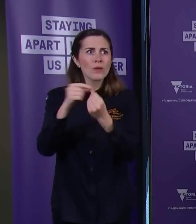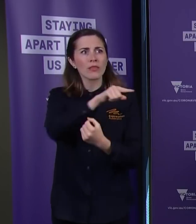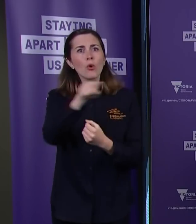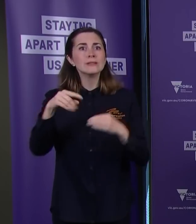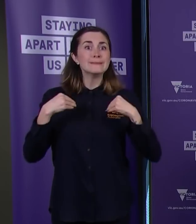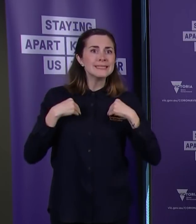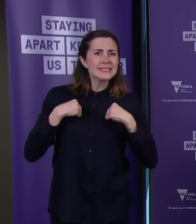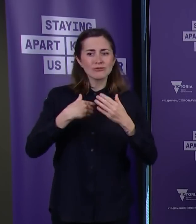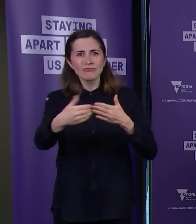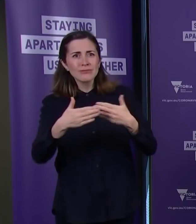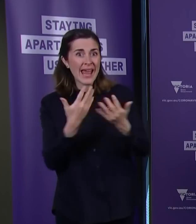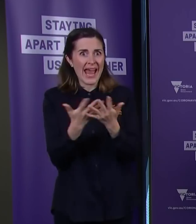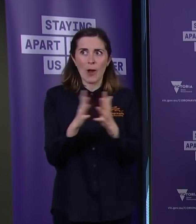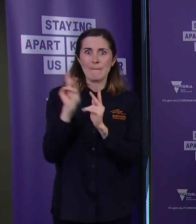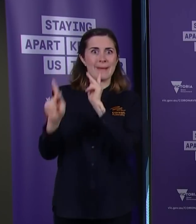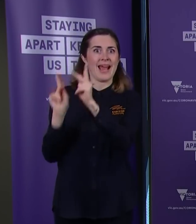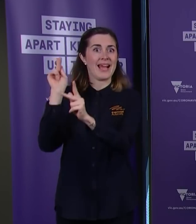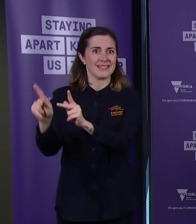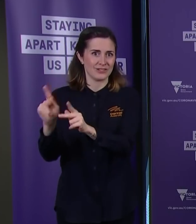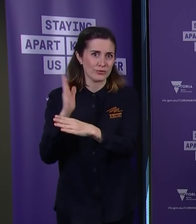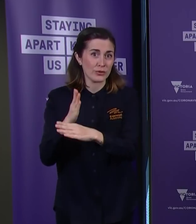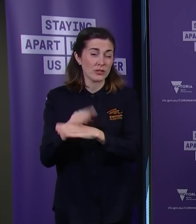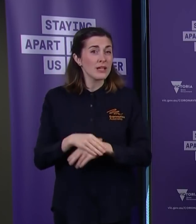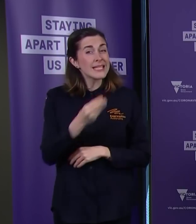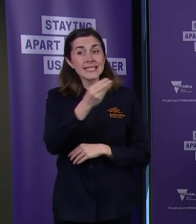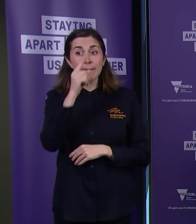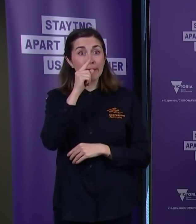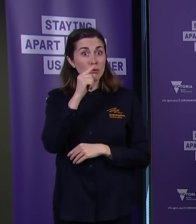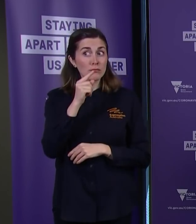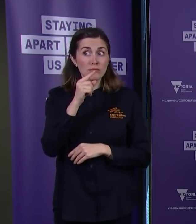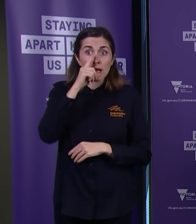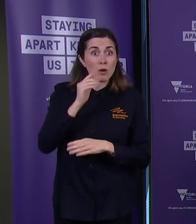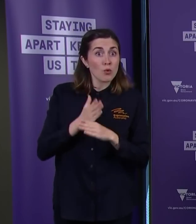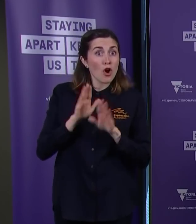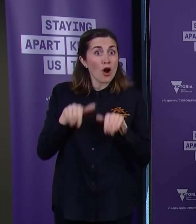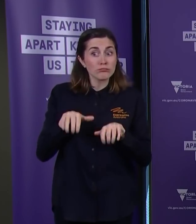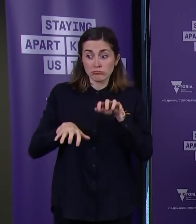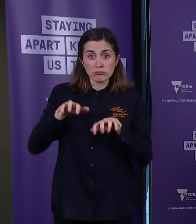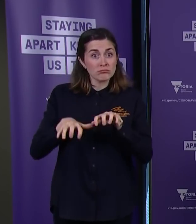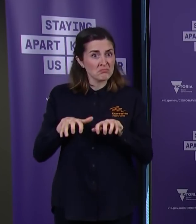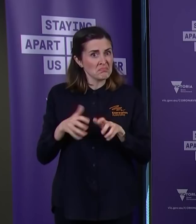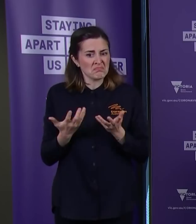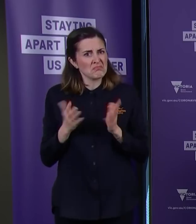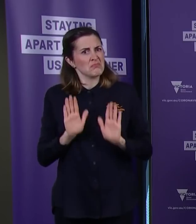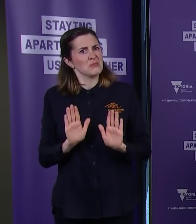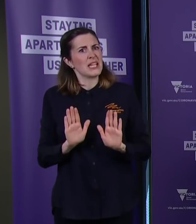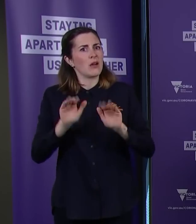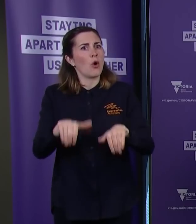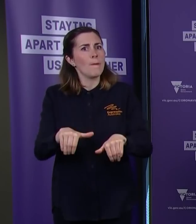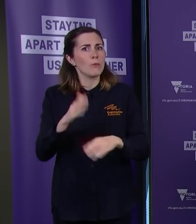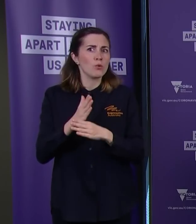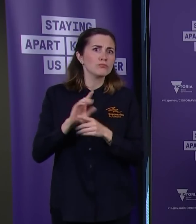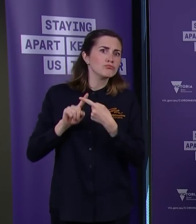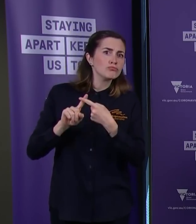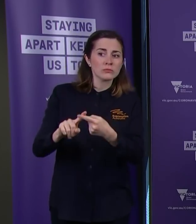they'll make arrangements for people who can still work from home to continue that. there's a clear reflection on the fact that some people